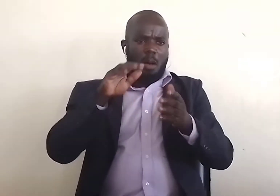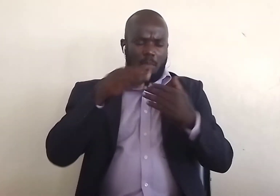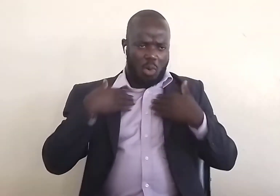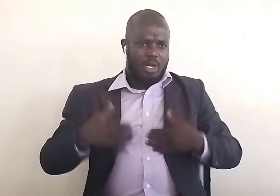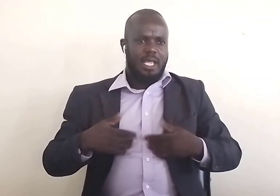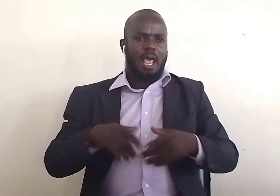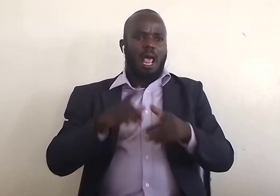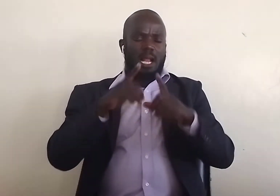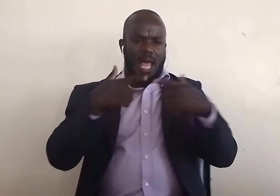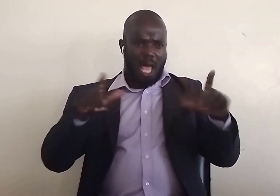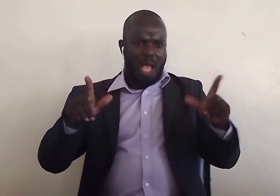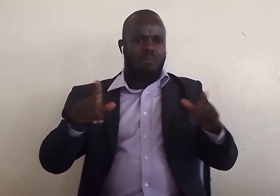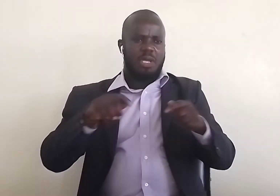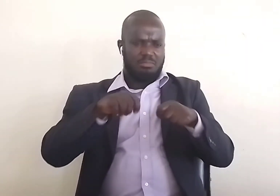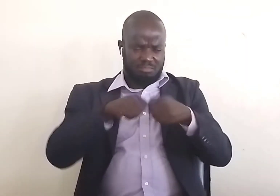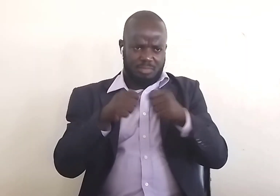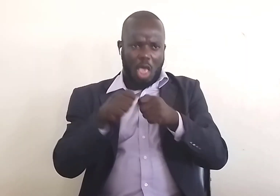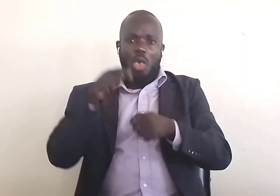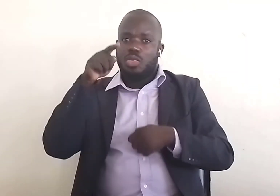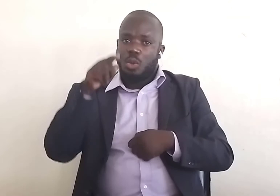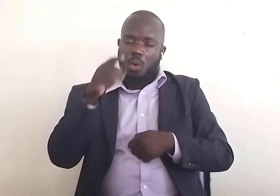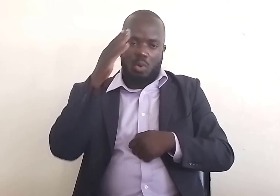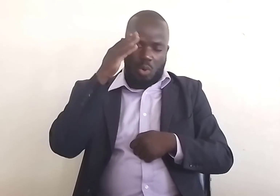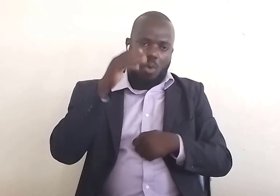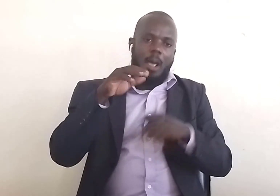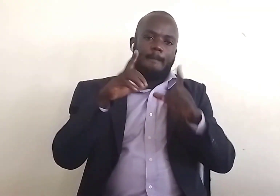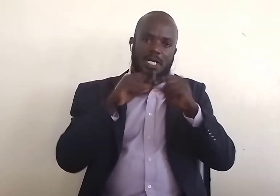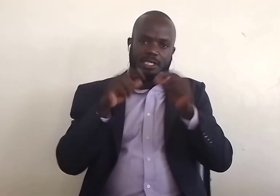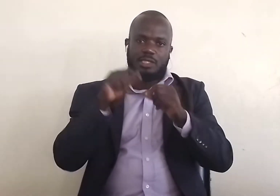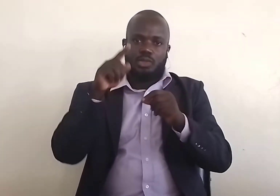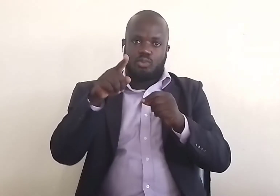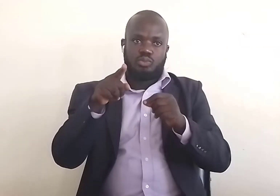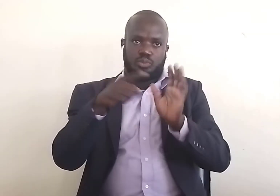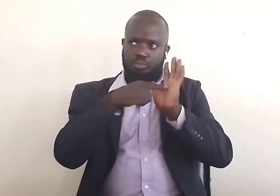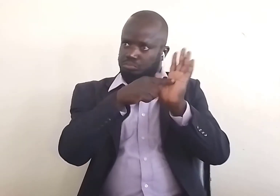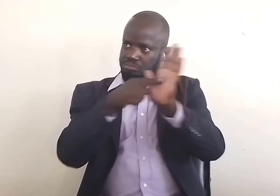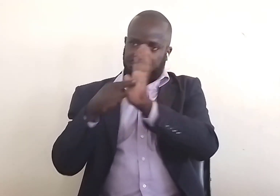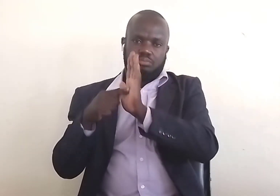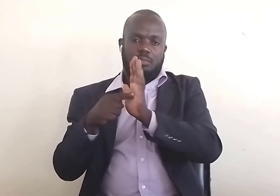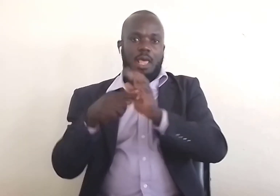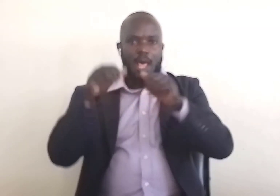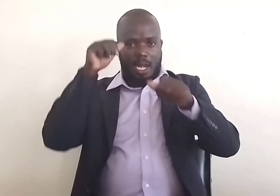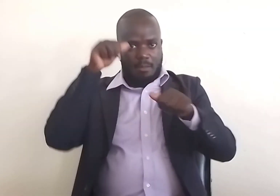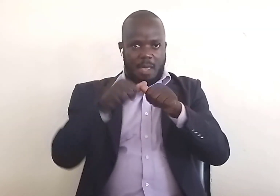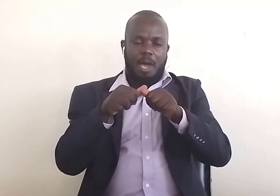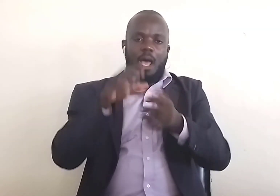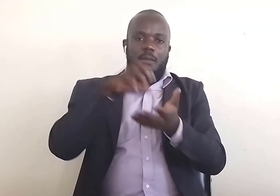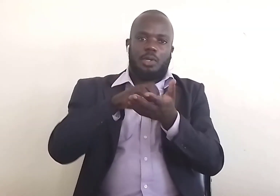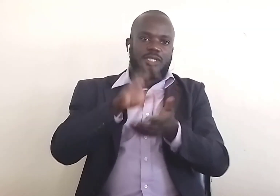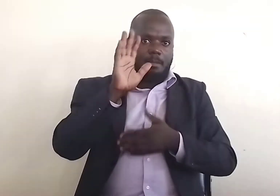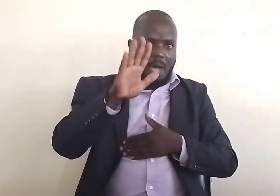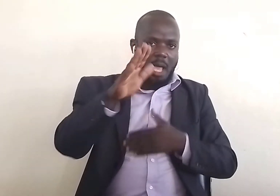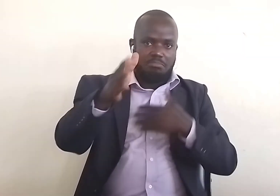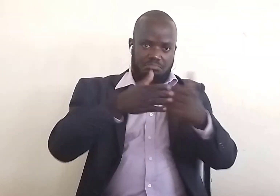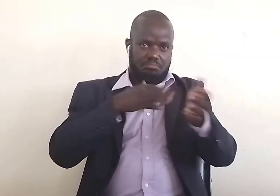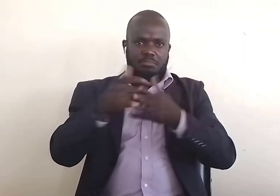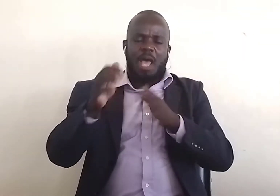so that you can become aware of the messages you are broadcasting. Remember that your posture, gestures, and mannerisms